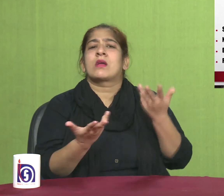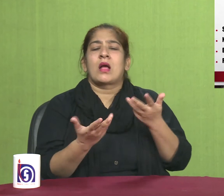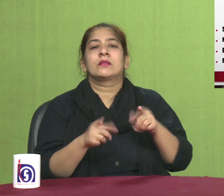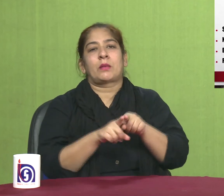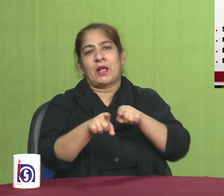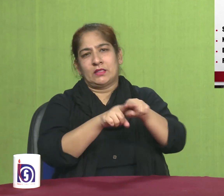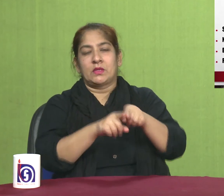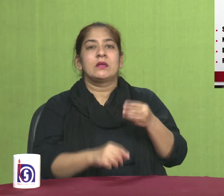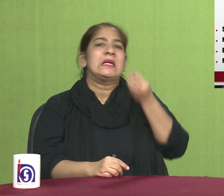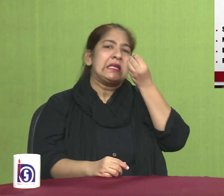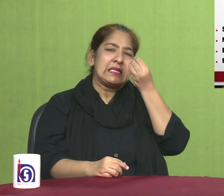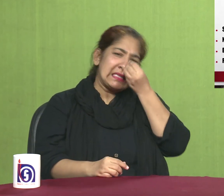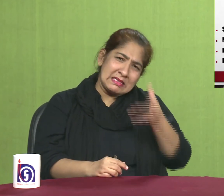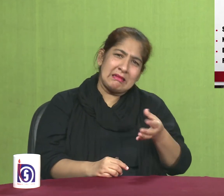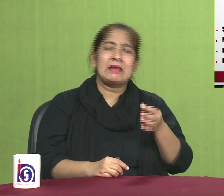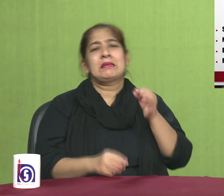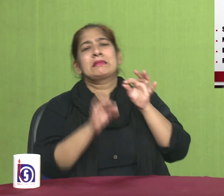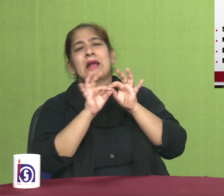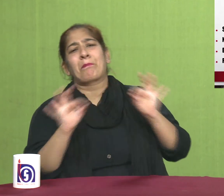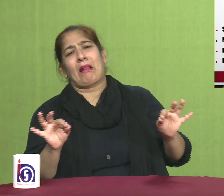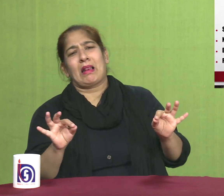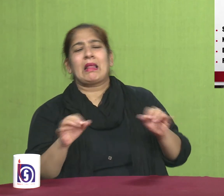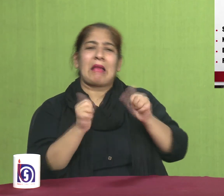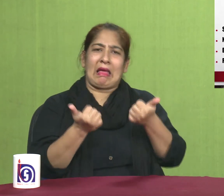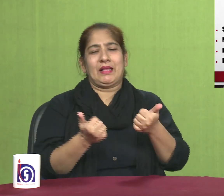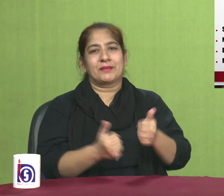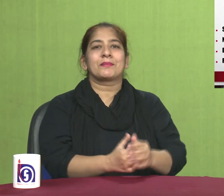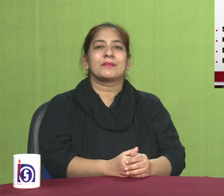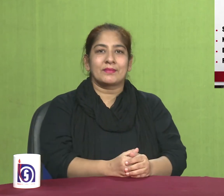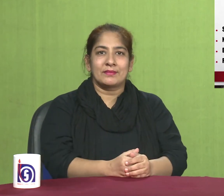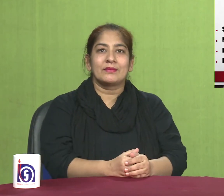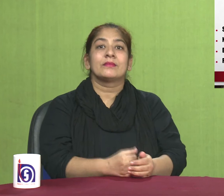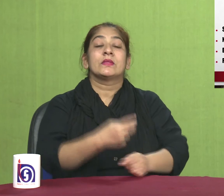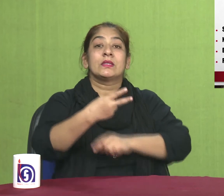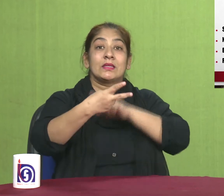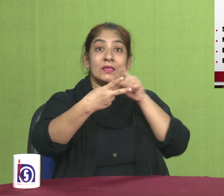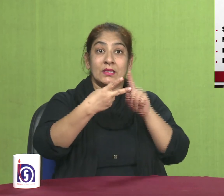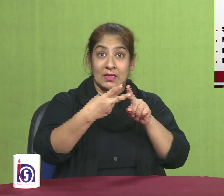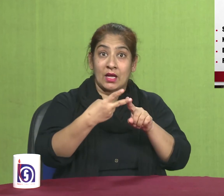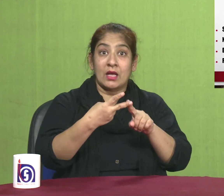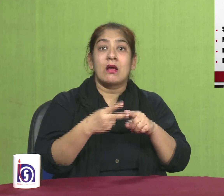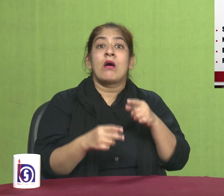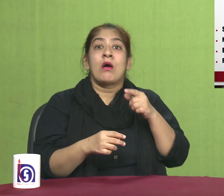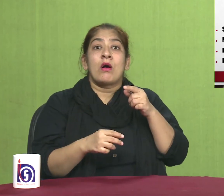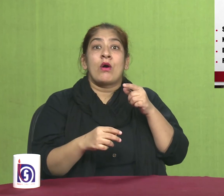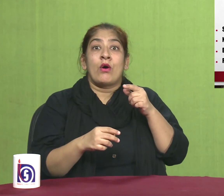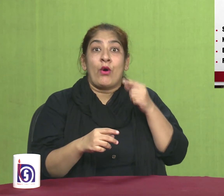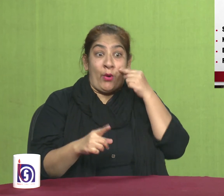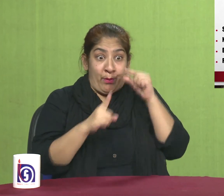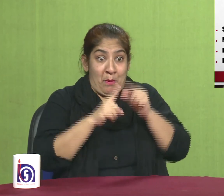Let's now understand the different merits. The first one is it is simple and easy. The second